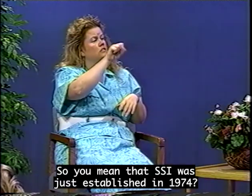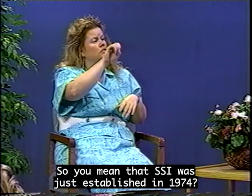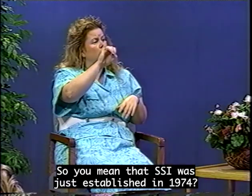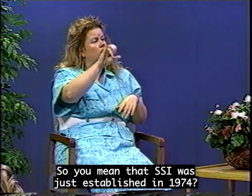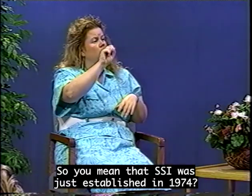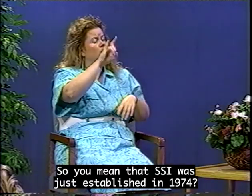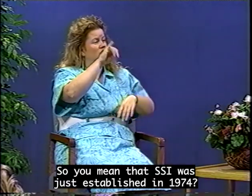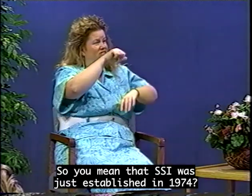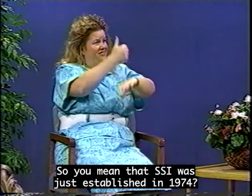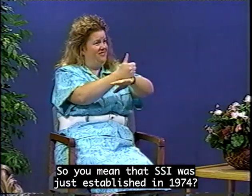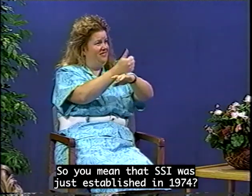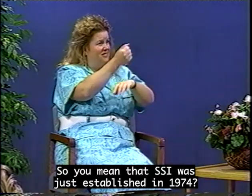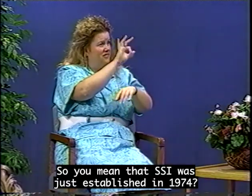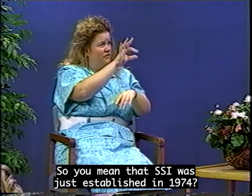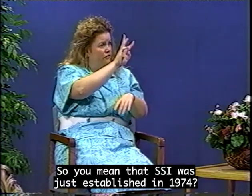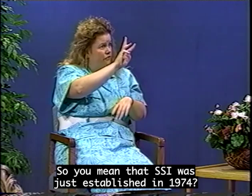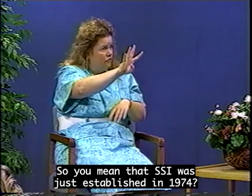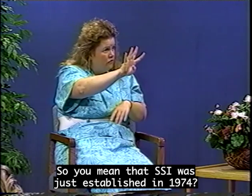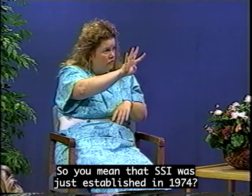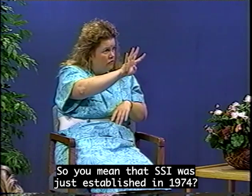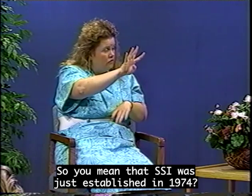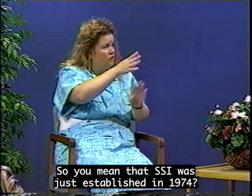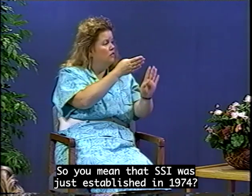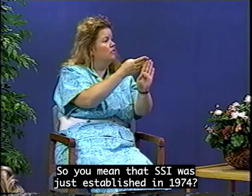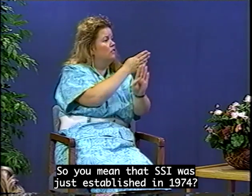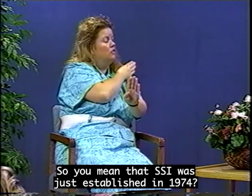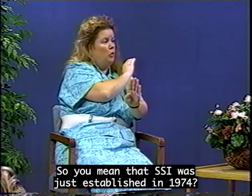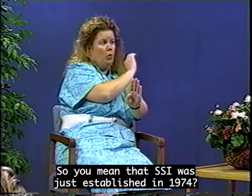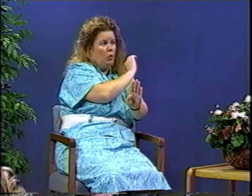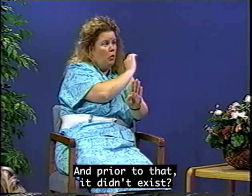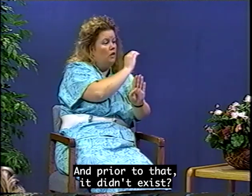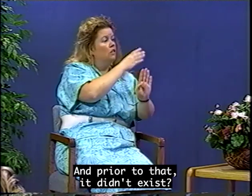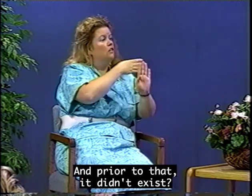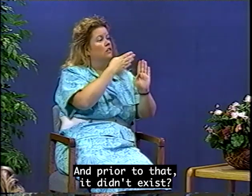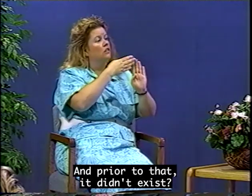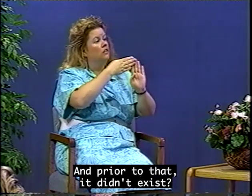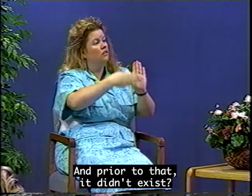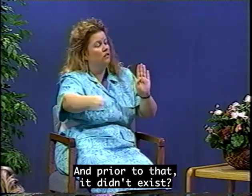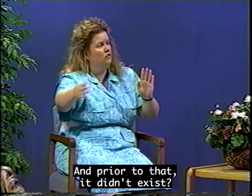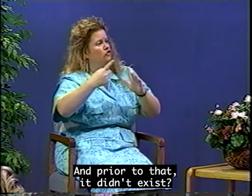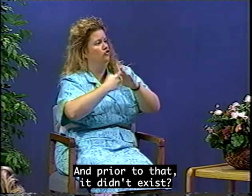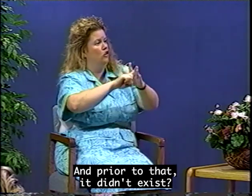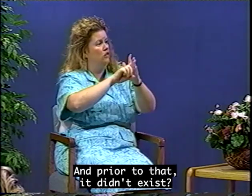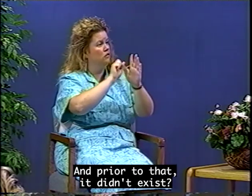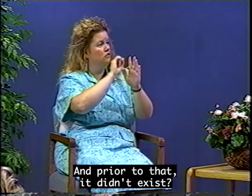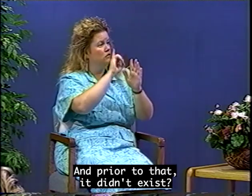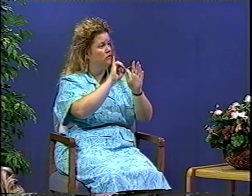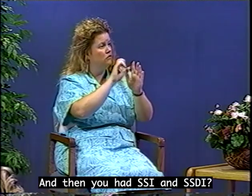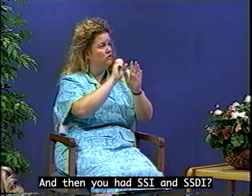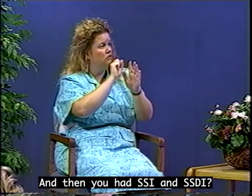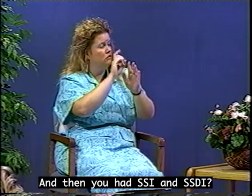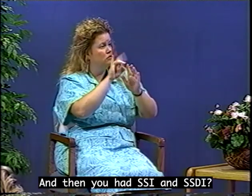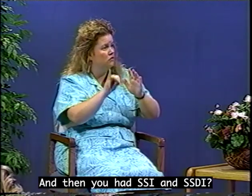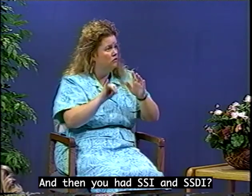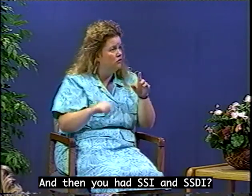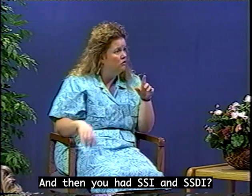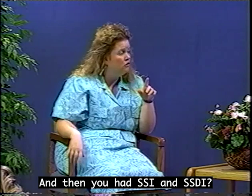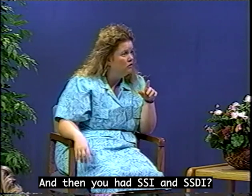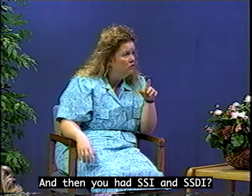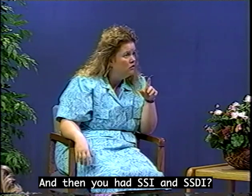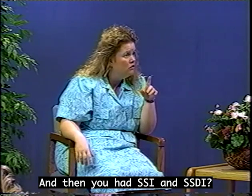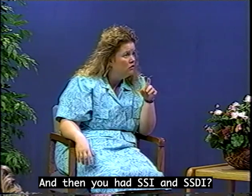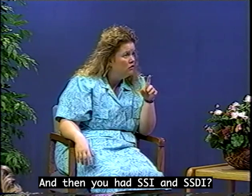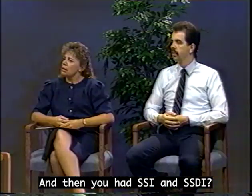So you mean that SSI was just established in 1974, and prior to that it didn't exist? And then you